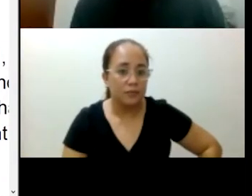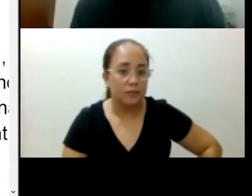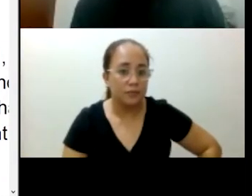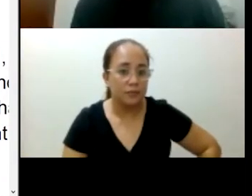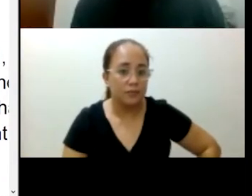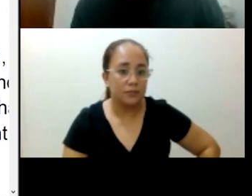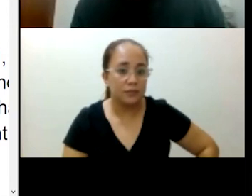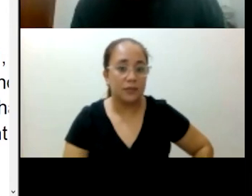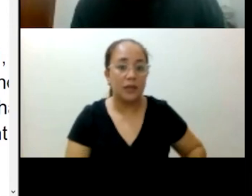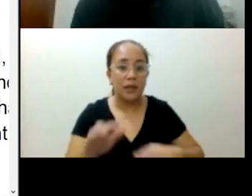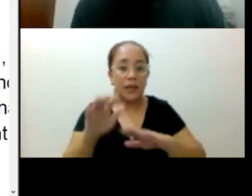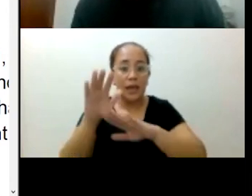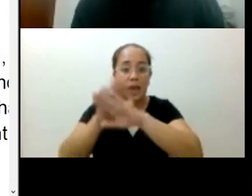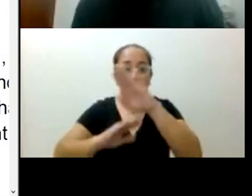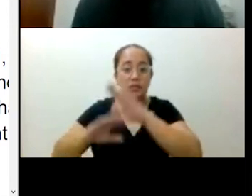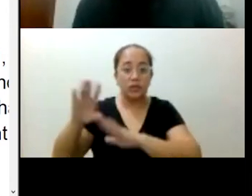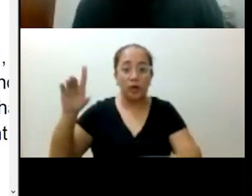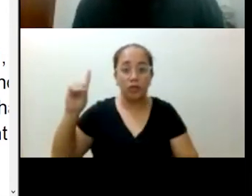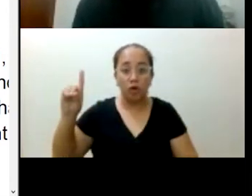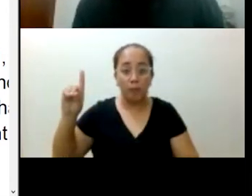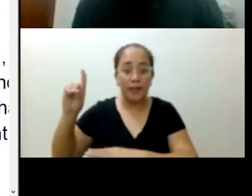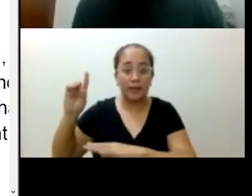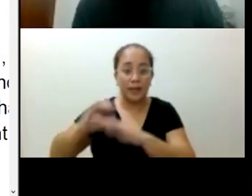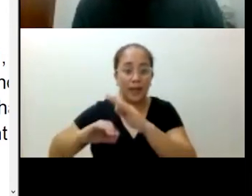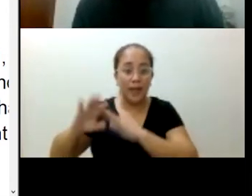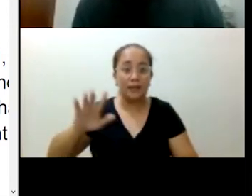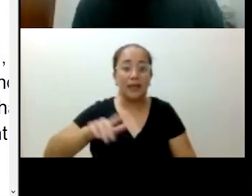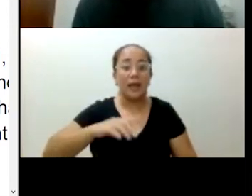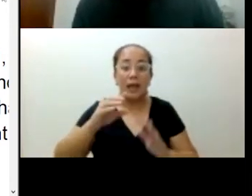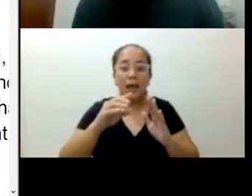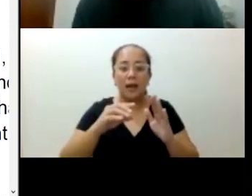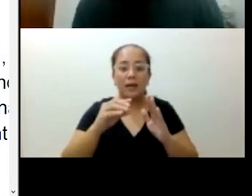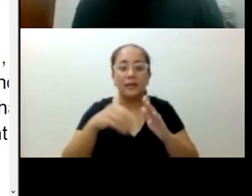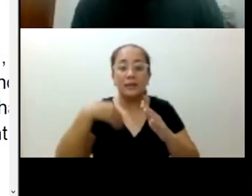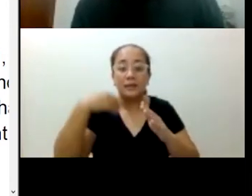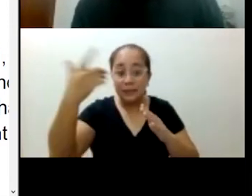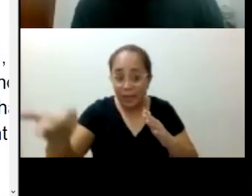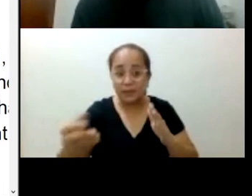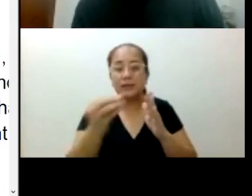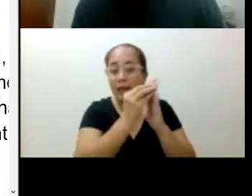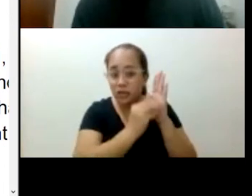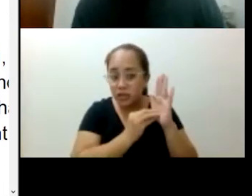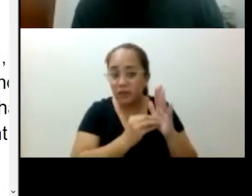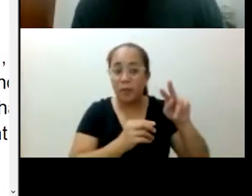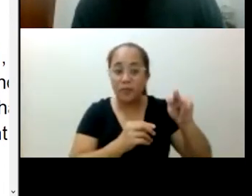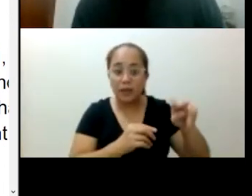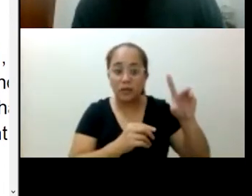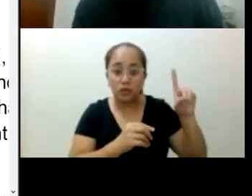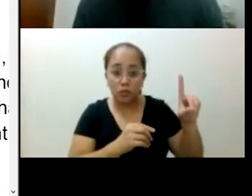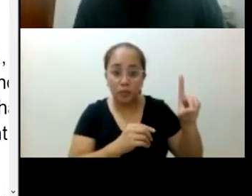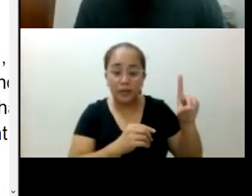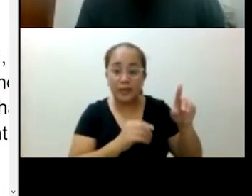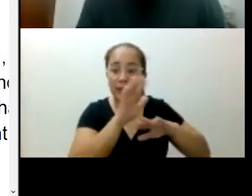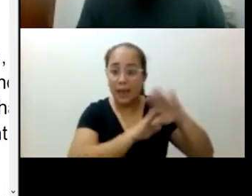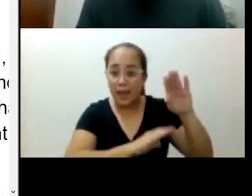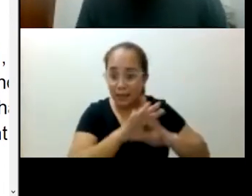So the hand shape of the dominant hand, and then followed by the hand shape of the non-dominant hand. Go through your data and see what you come